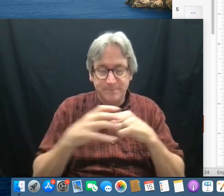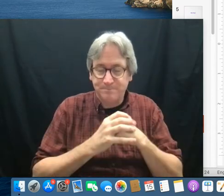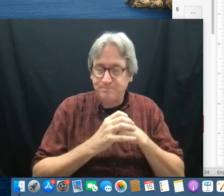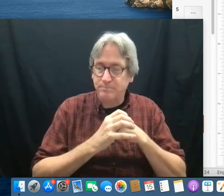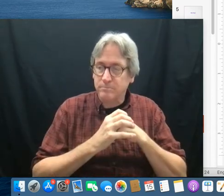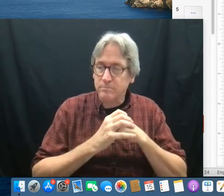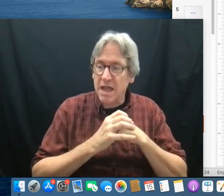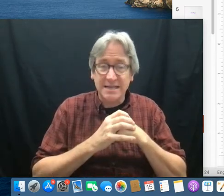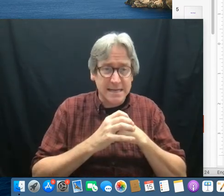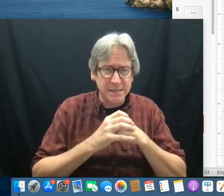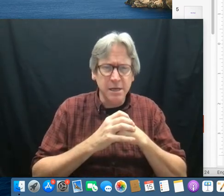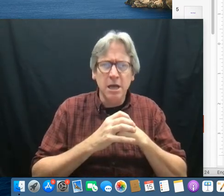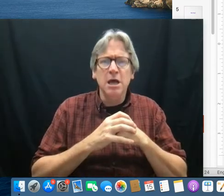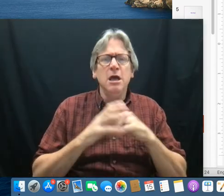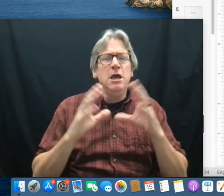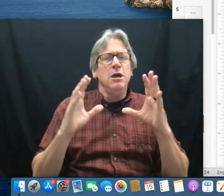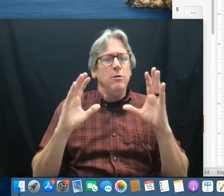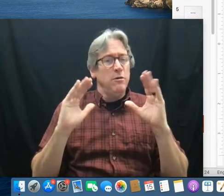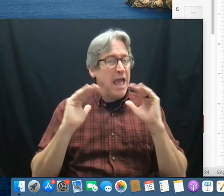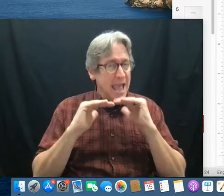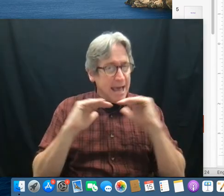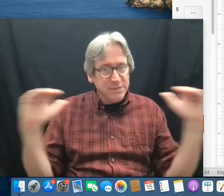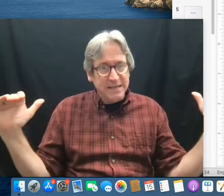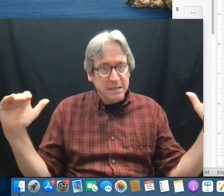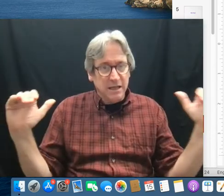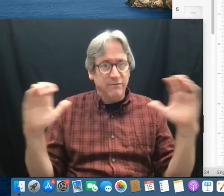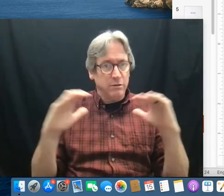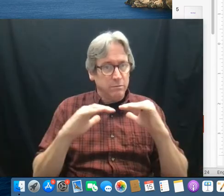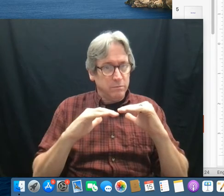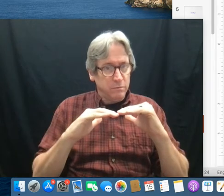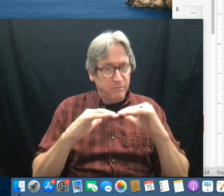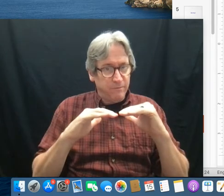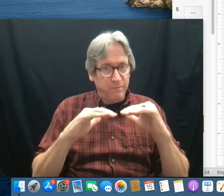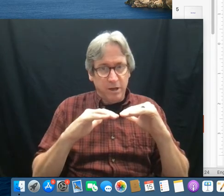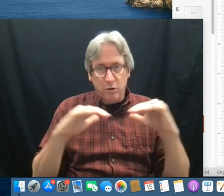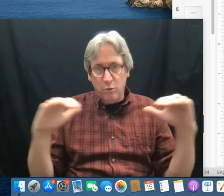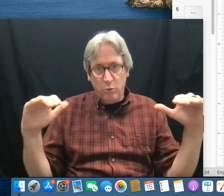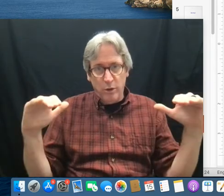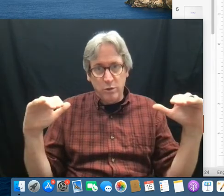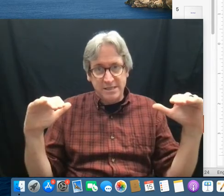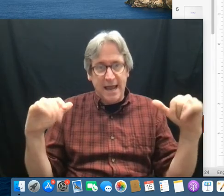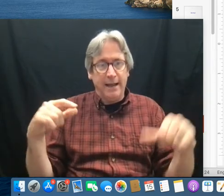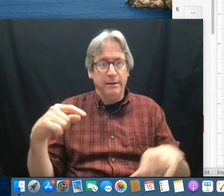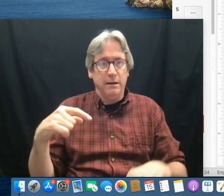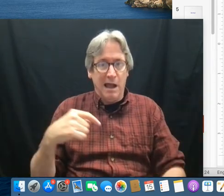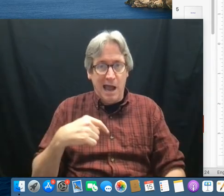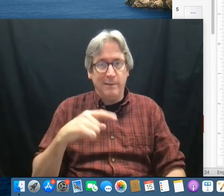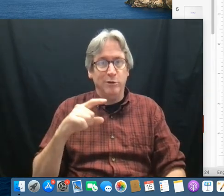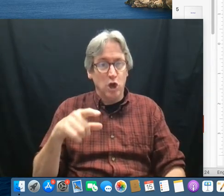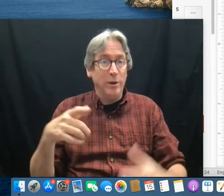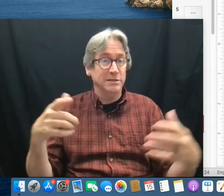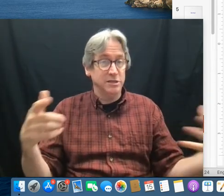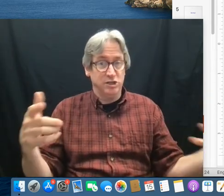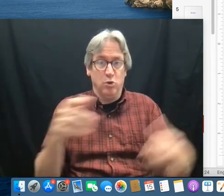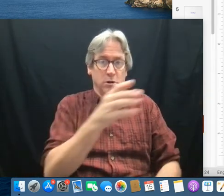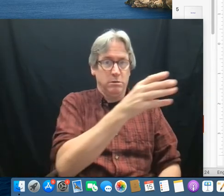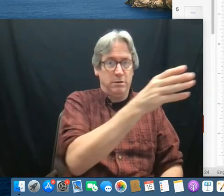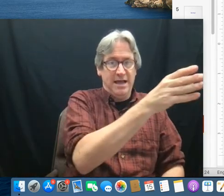verb, object. Most usually, we can manipulate the heck out of it if we want to have a certain effect, if we want to highlight certain